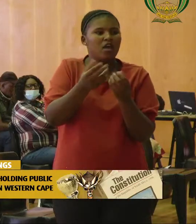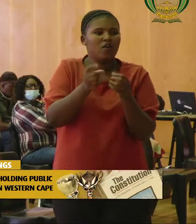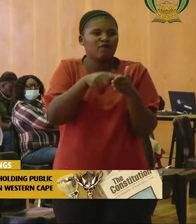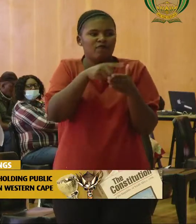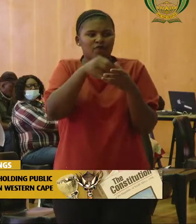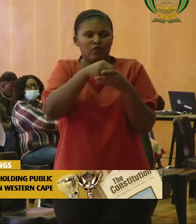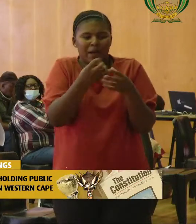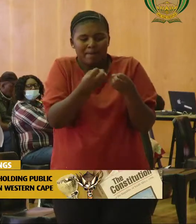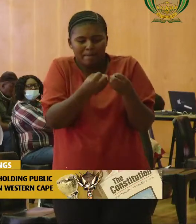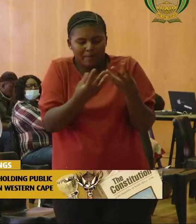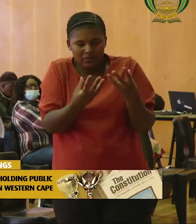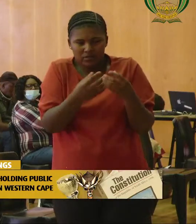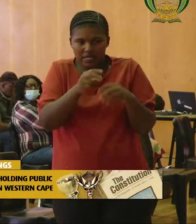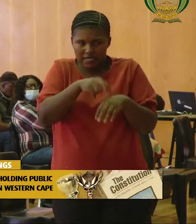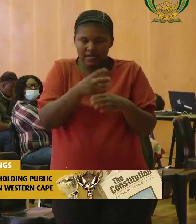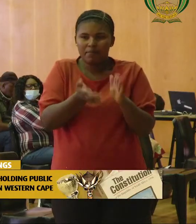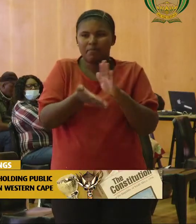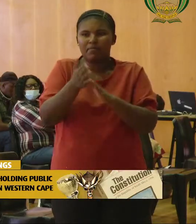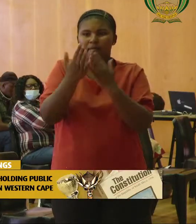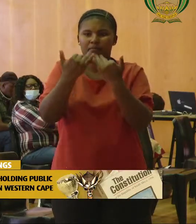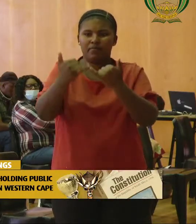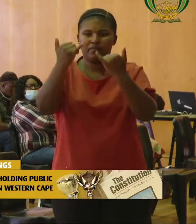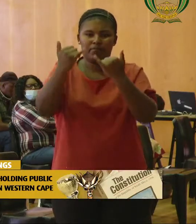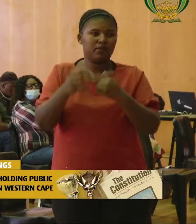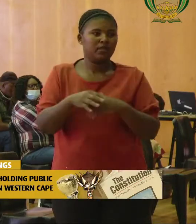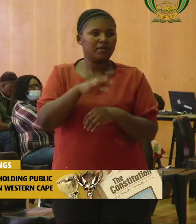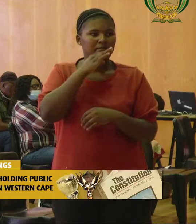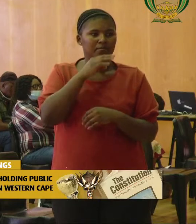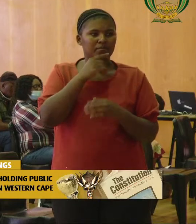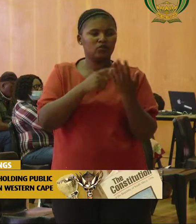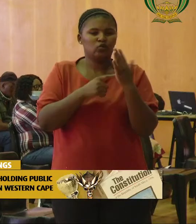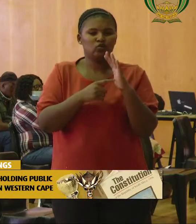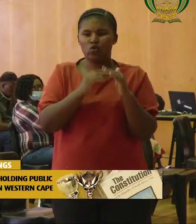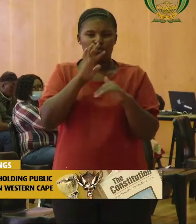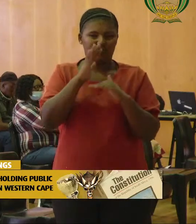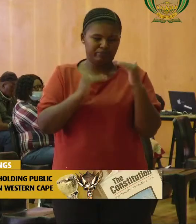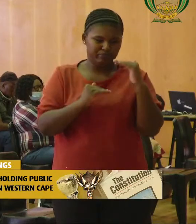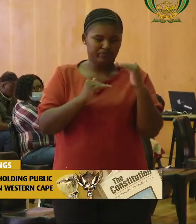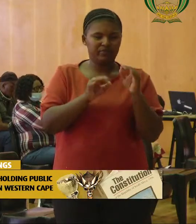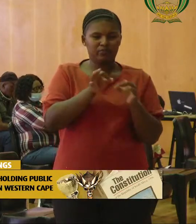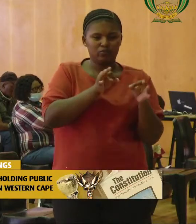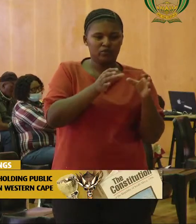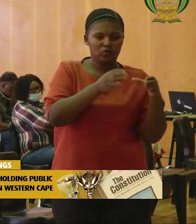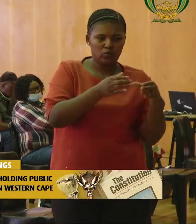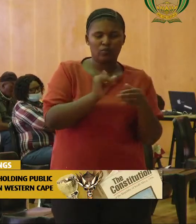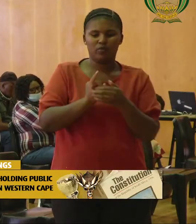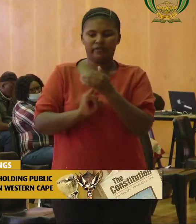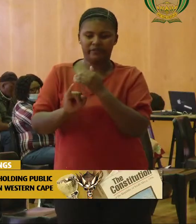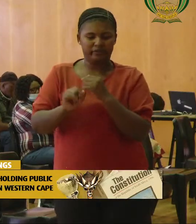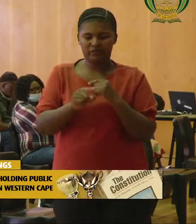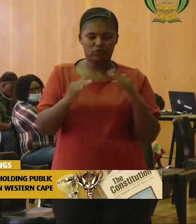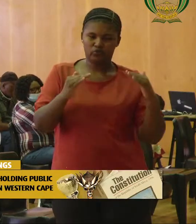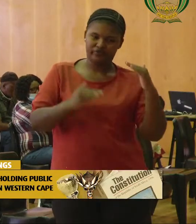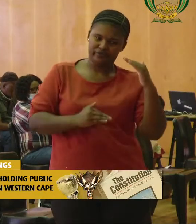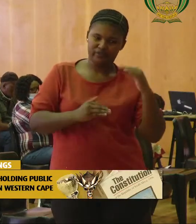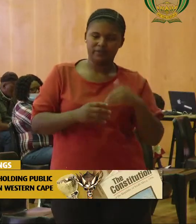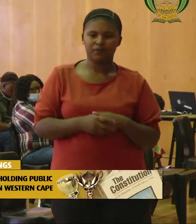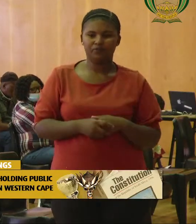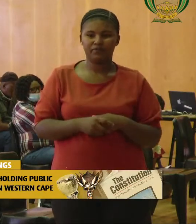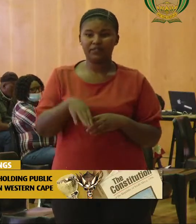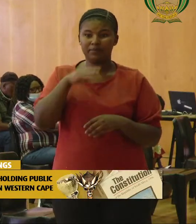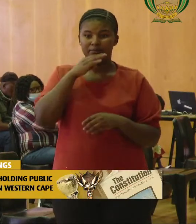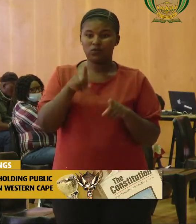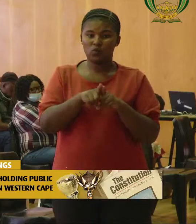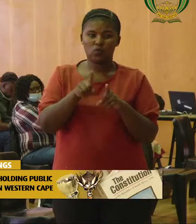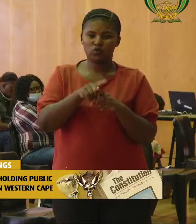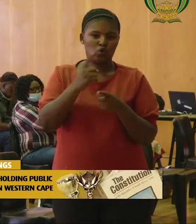a political party. So it shows bias towards political parties against those of independents. And this does not reflect